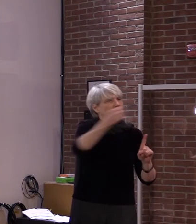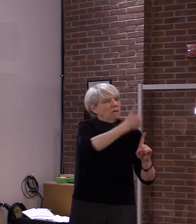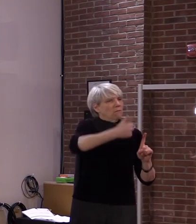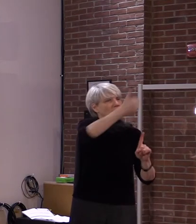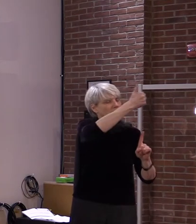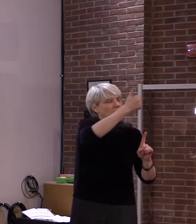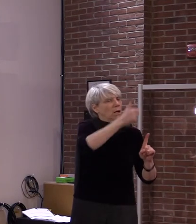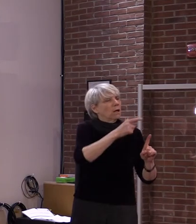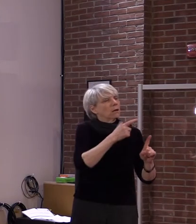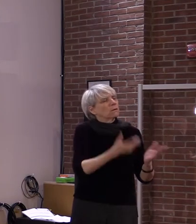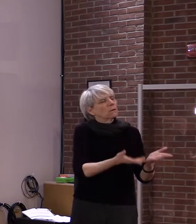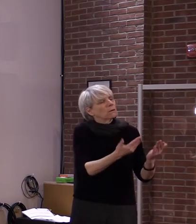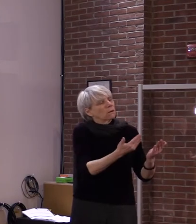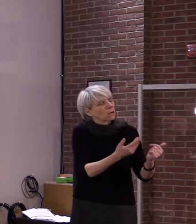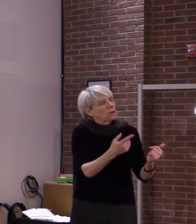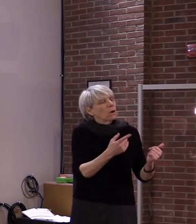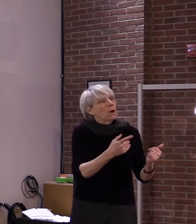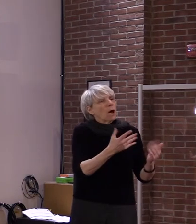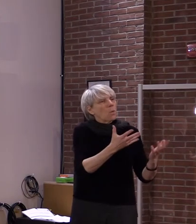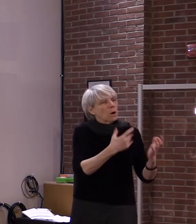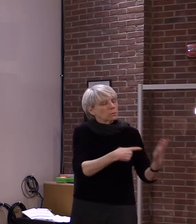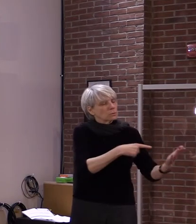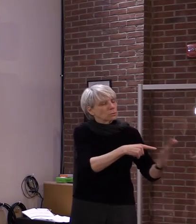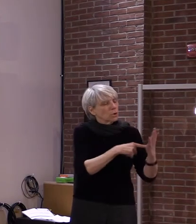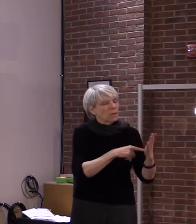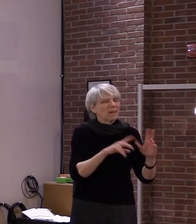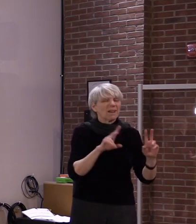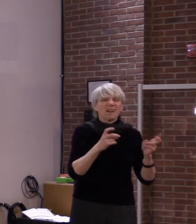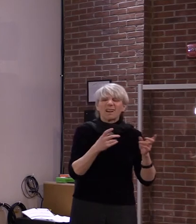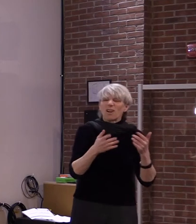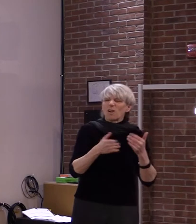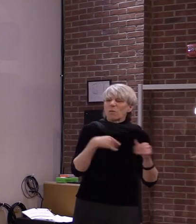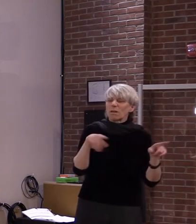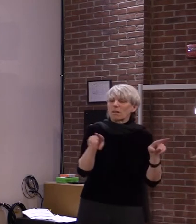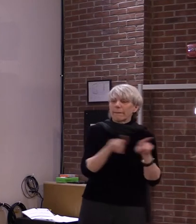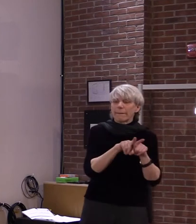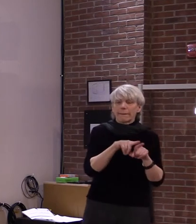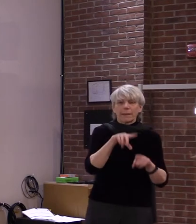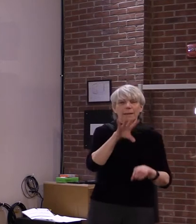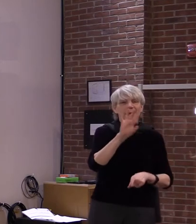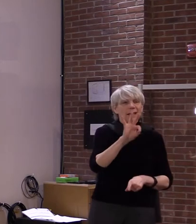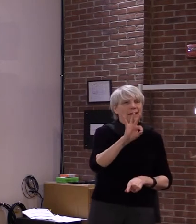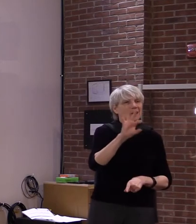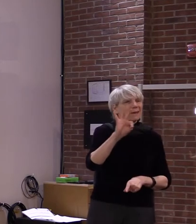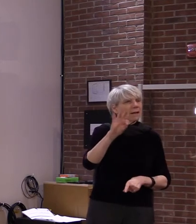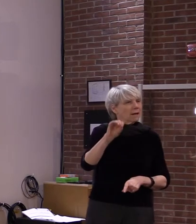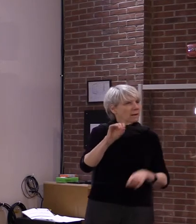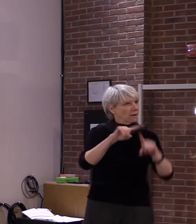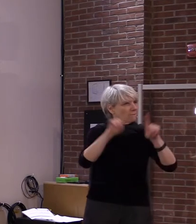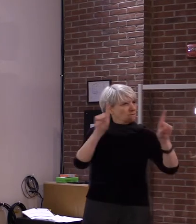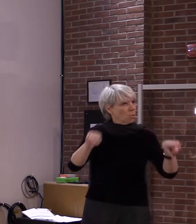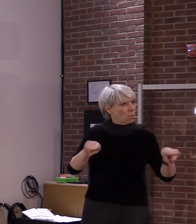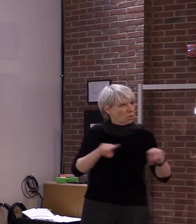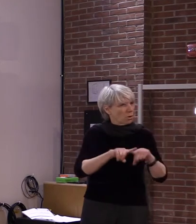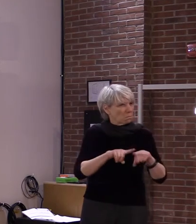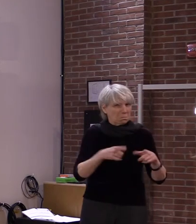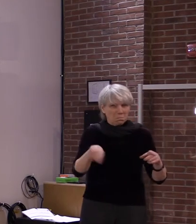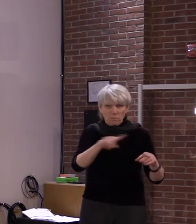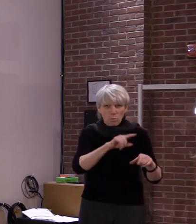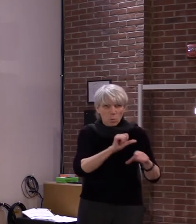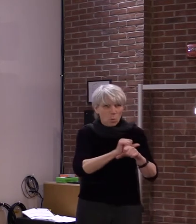asked them to produce a 990 like disclosure which is you know if you're a